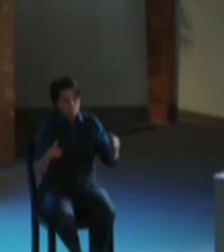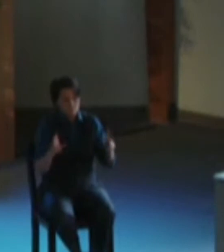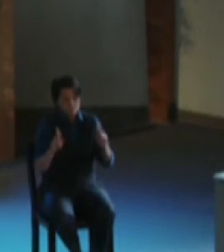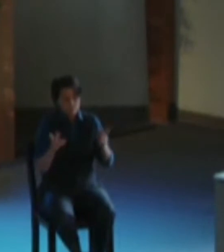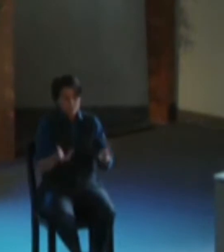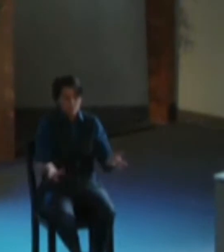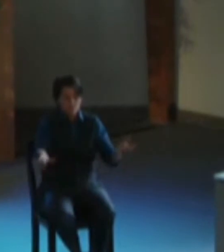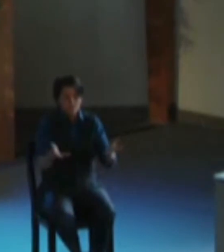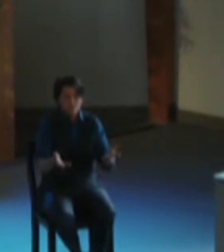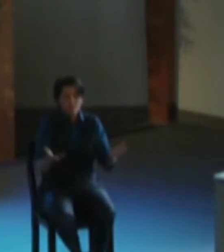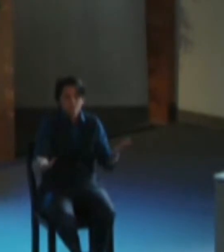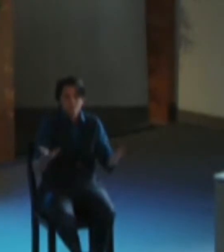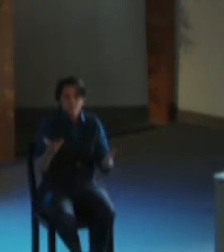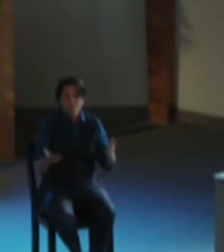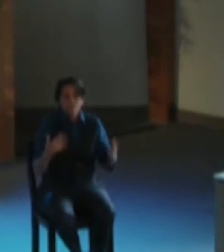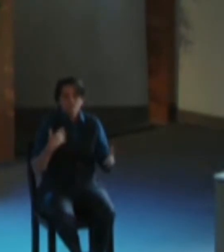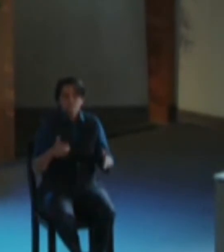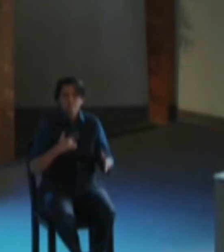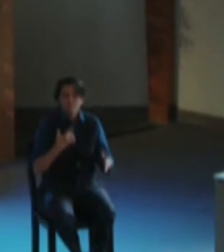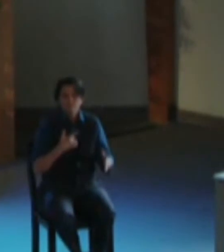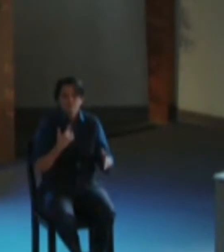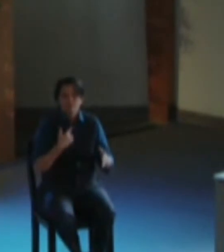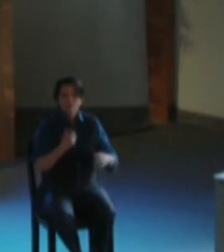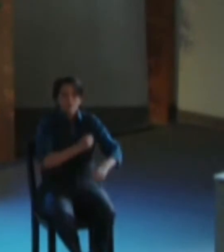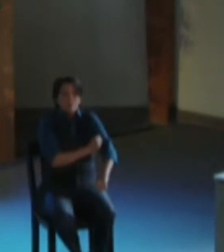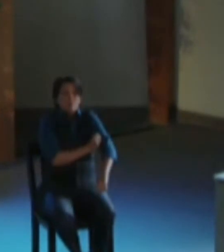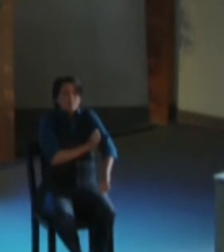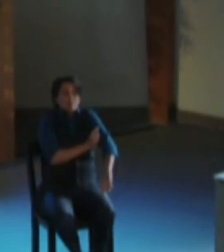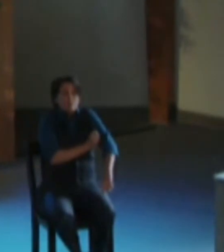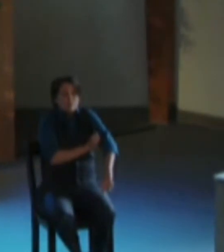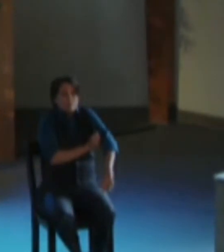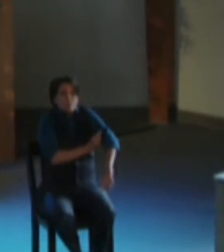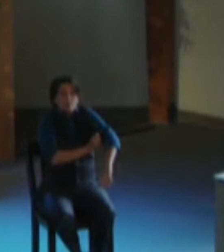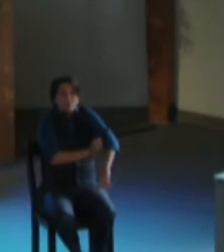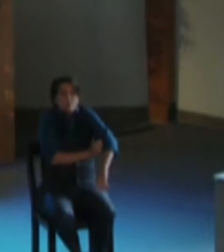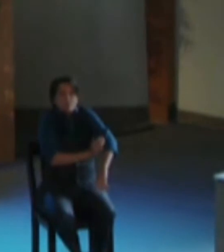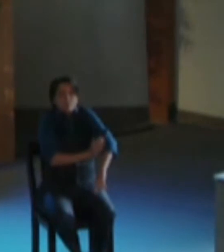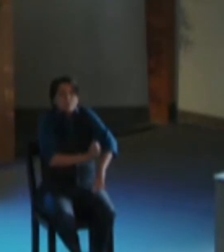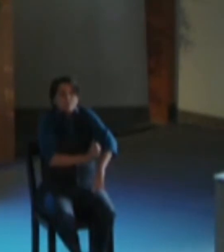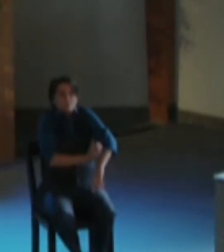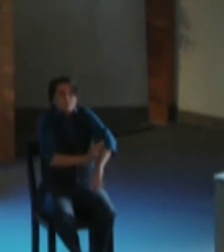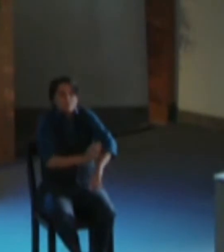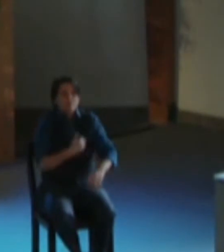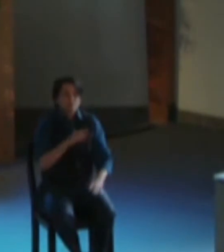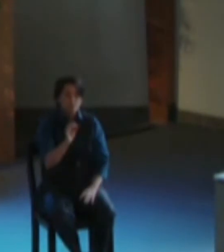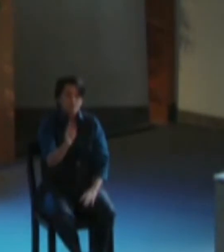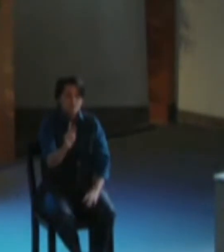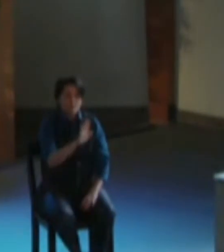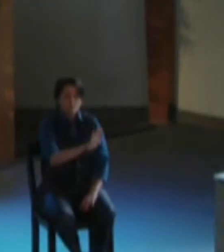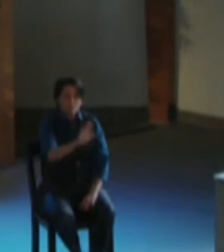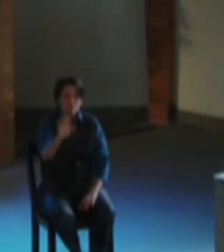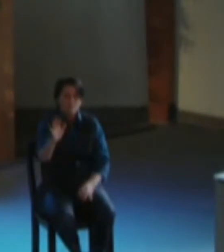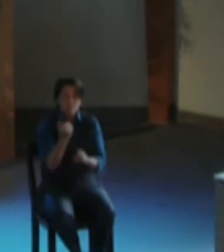You may feel some pulsing going on underneath your skin. It's okay. You are safe.